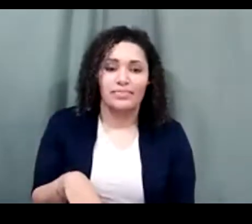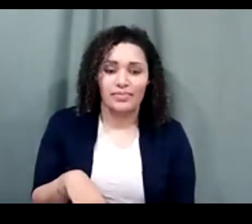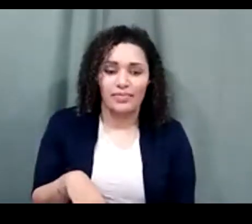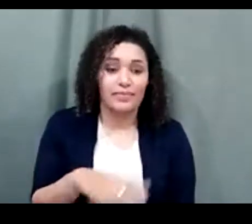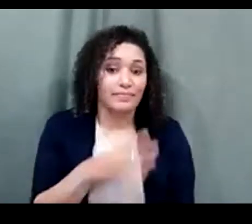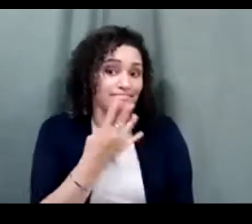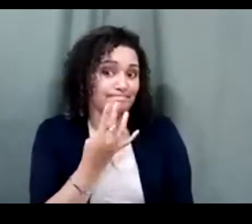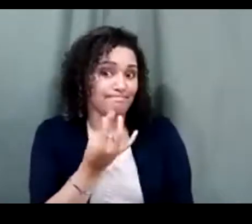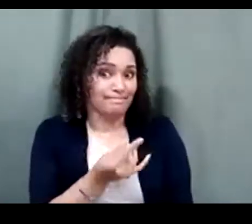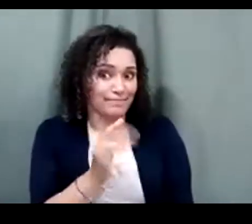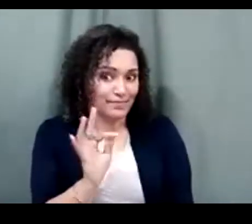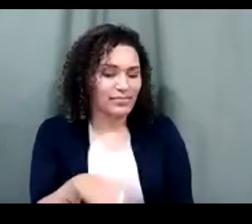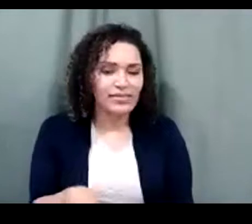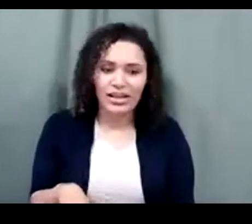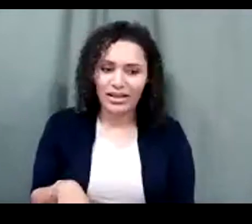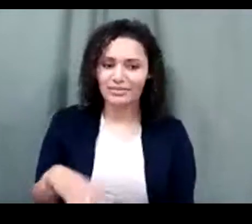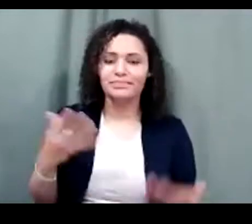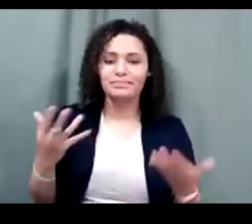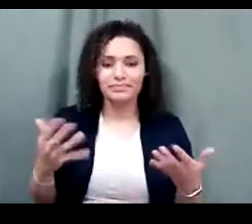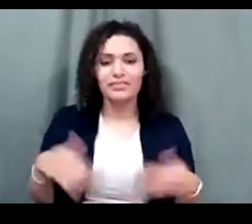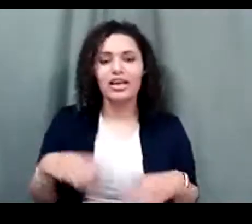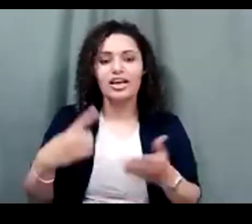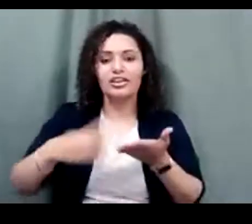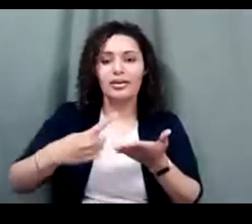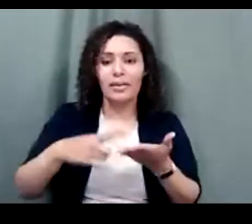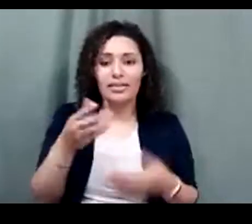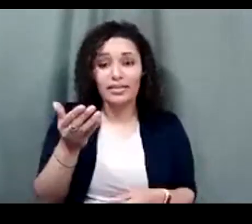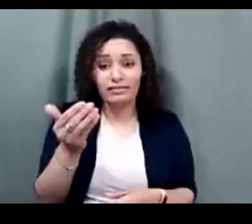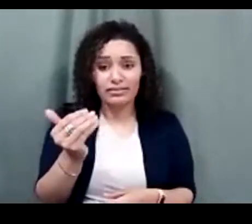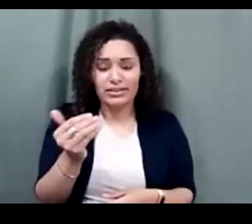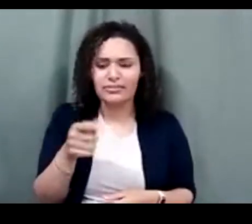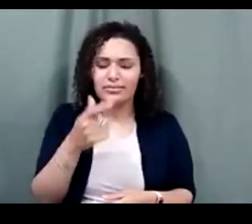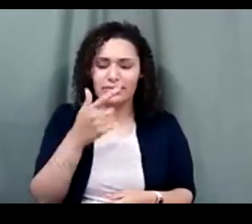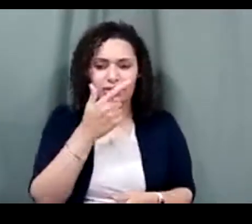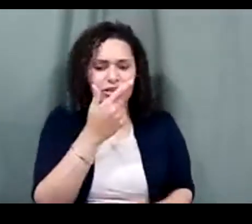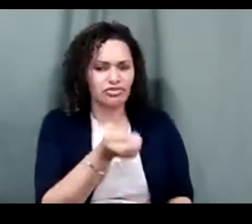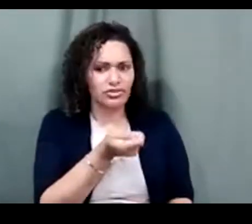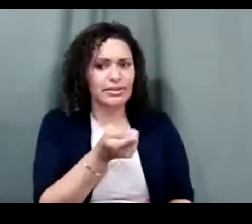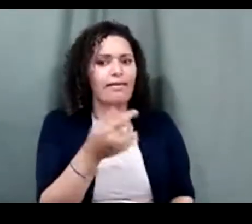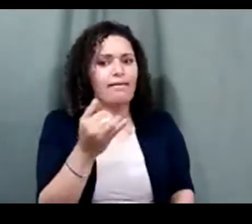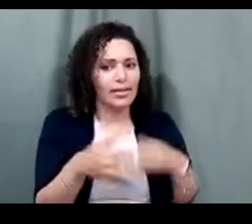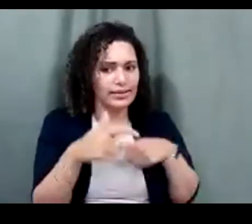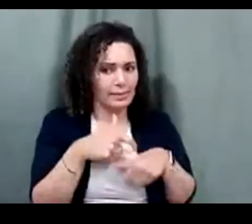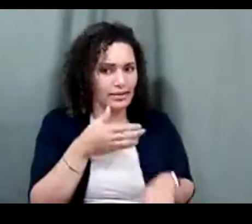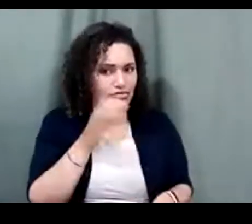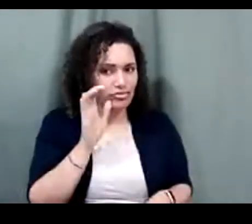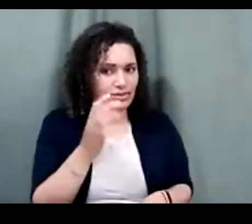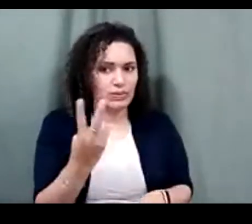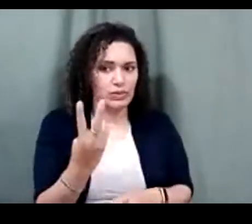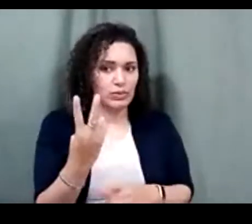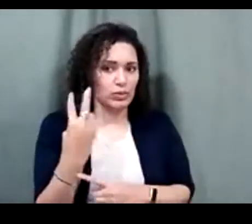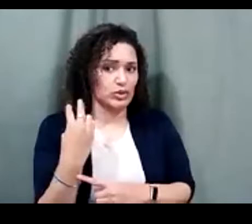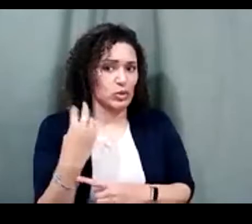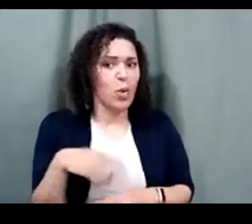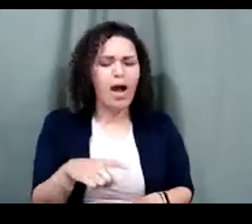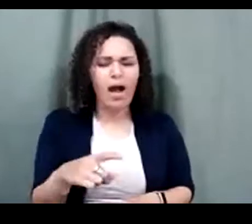so so let's talk about this 15. This is interesting. I last time when I had this 2 years ago, I thought it was a